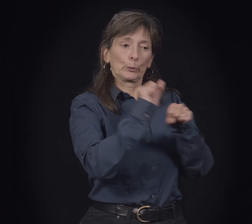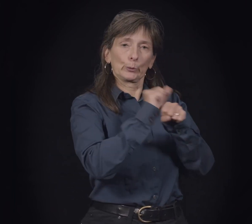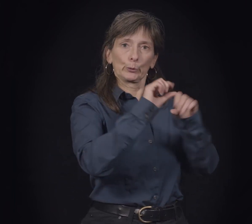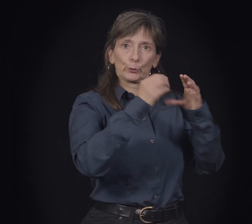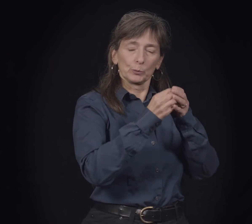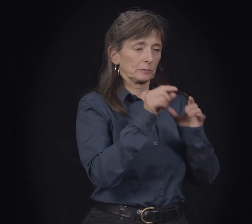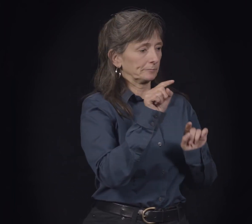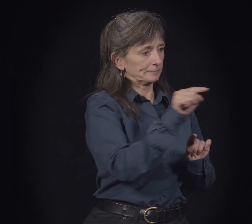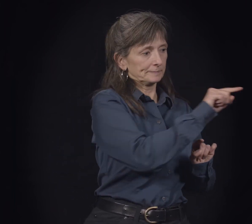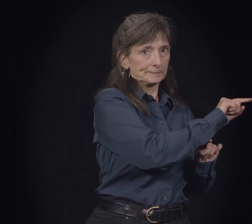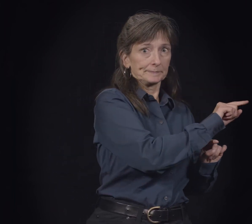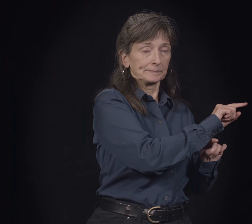Council on development of the standards.